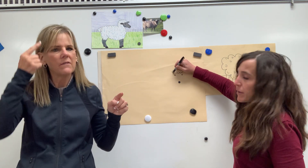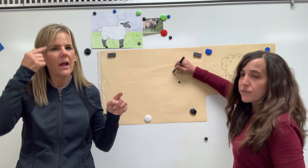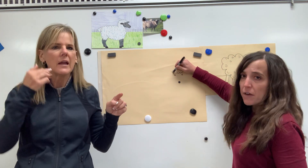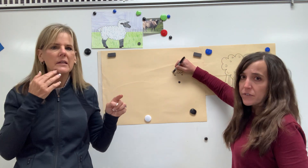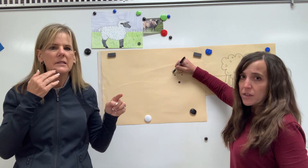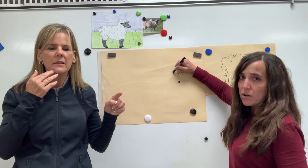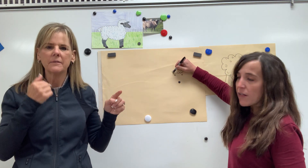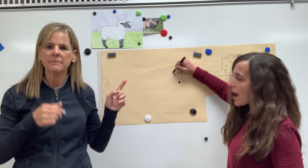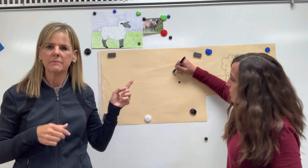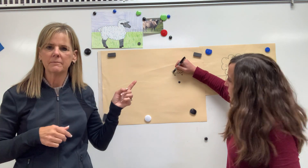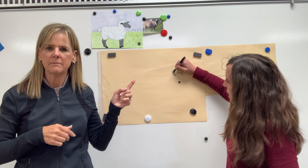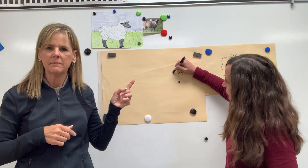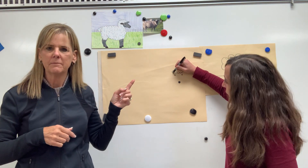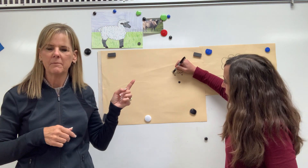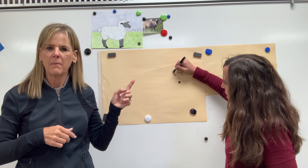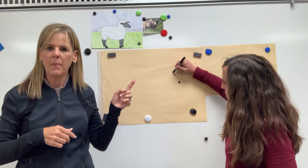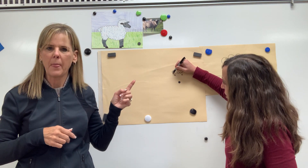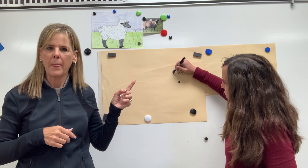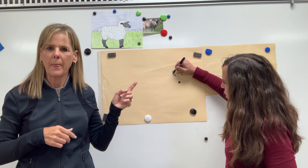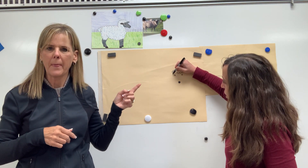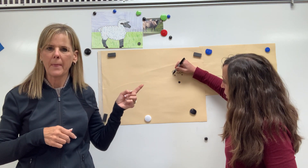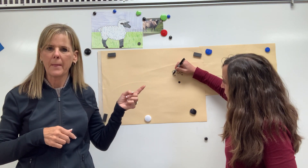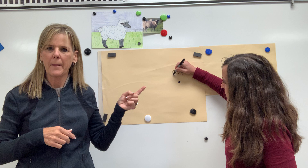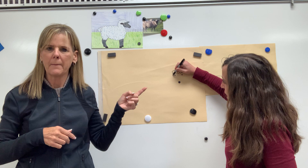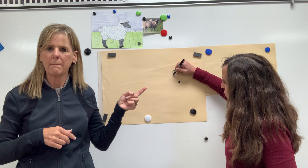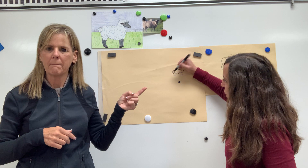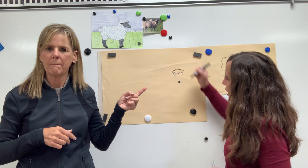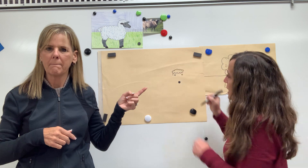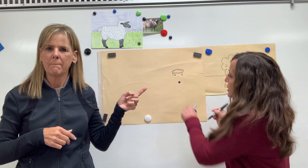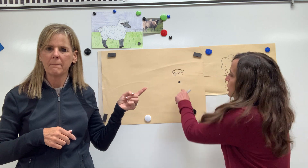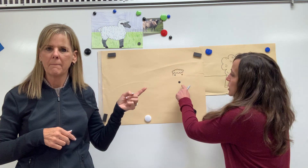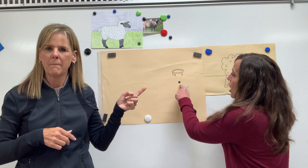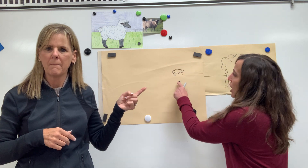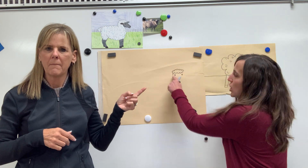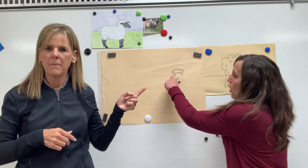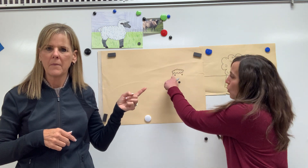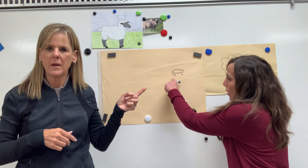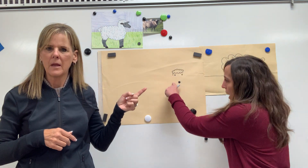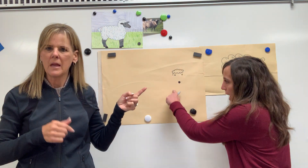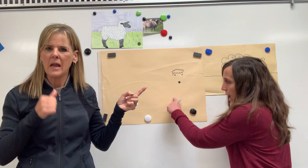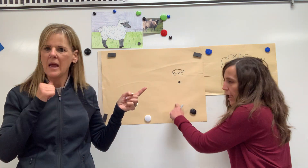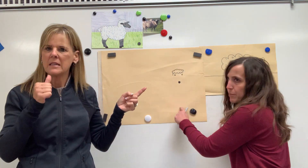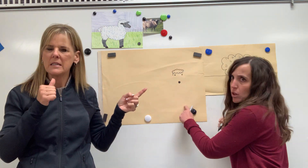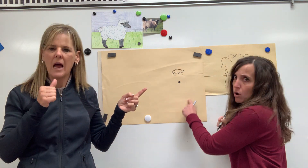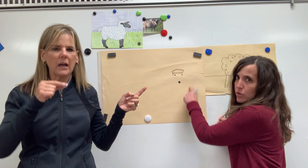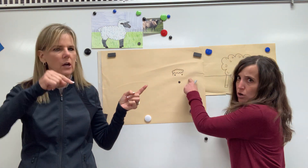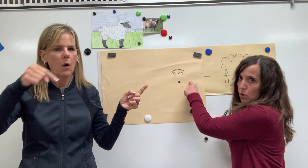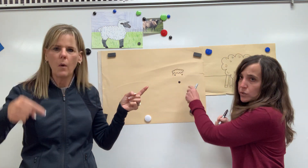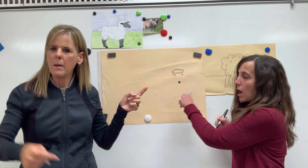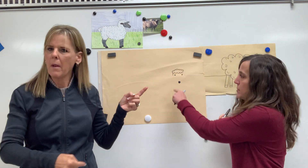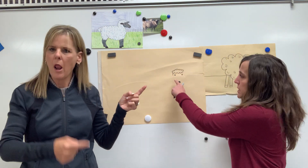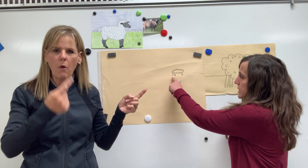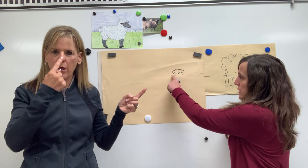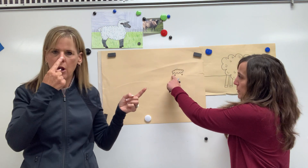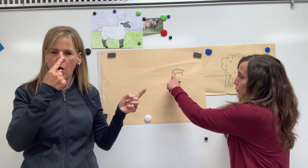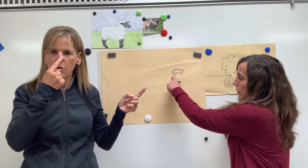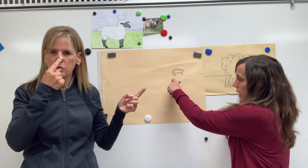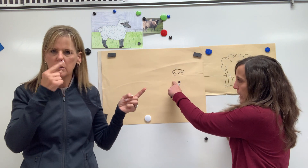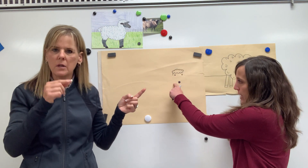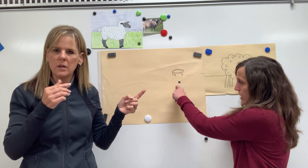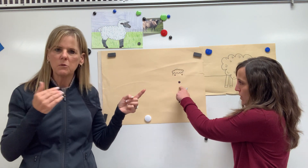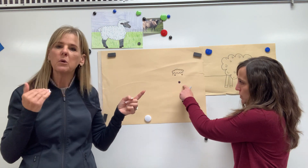start at my fluffy little cloud and I'm going to curve it down. Look, it's going to not go way below the nose. I'm going to stick